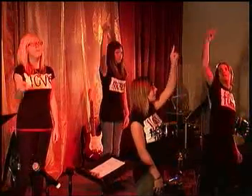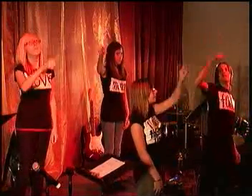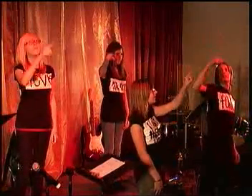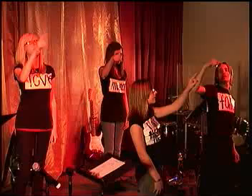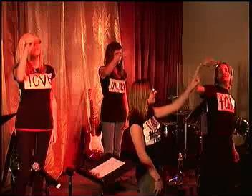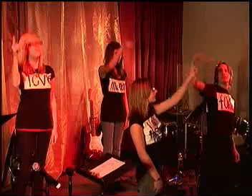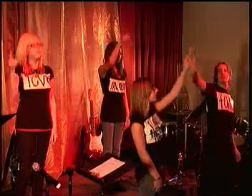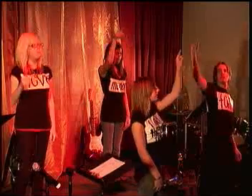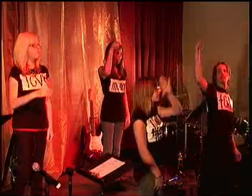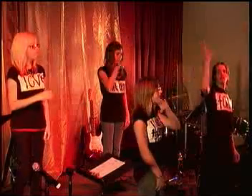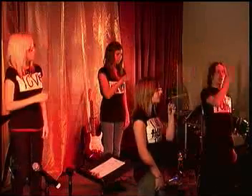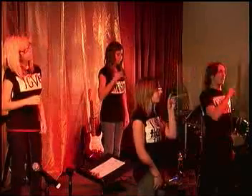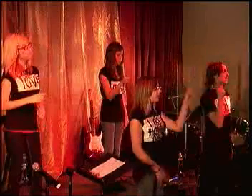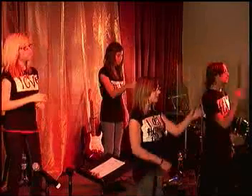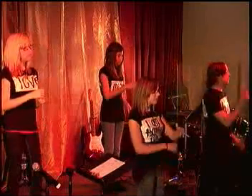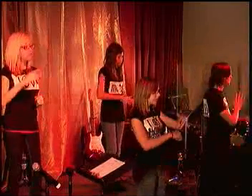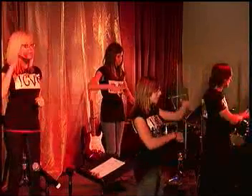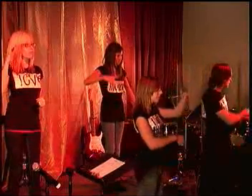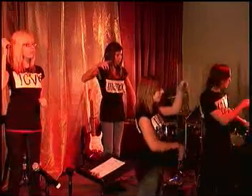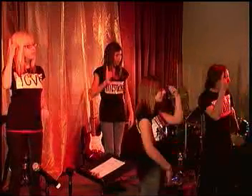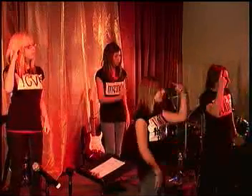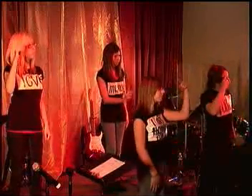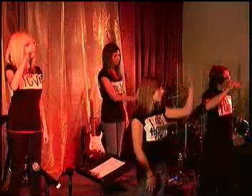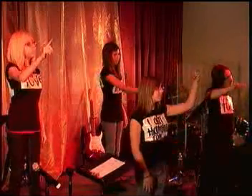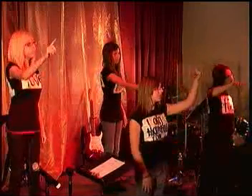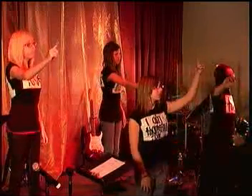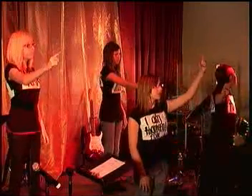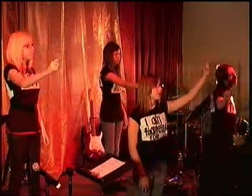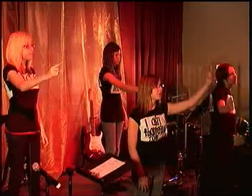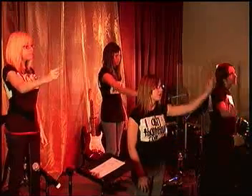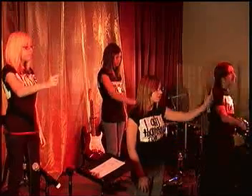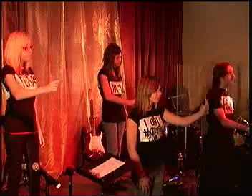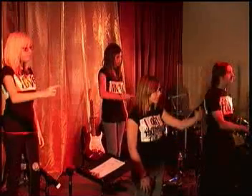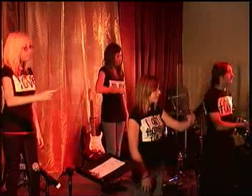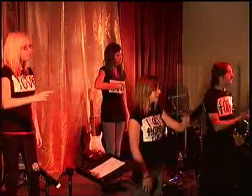and you shine for me